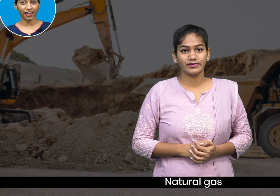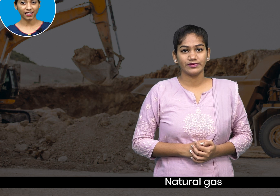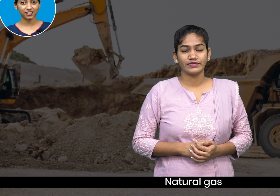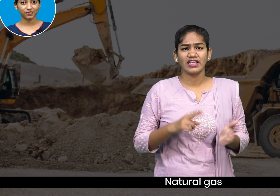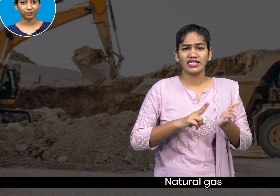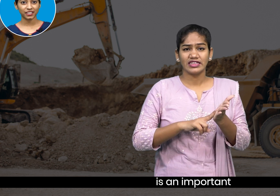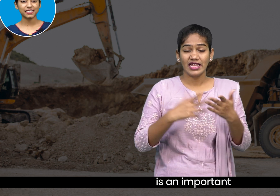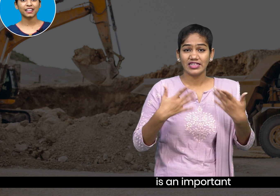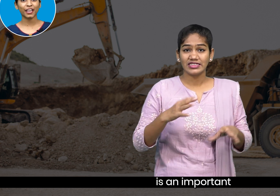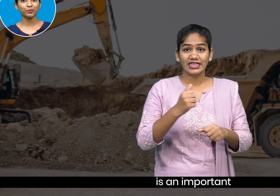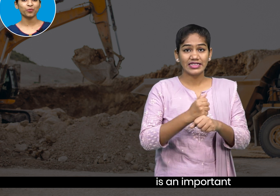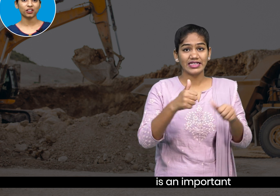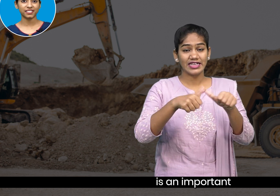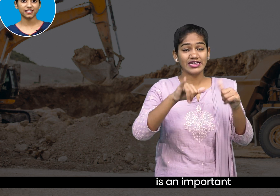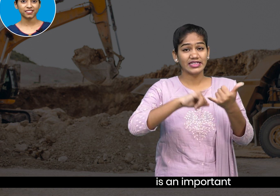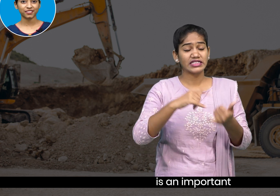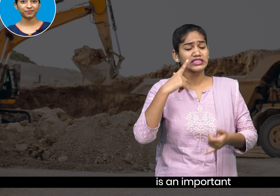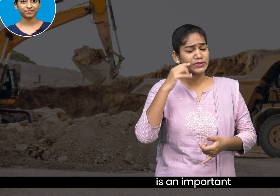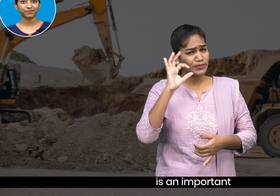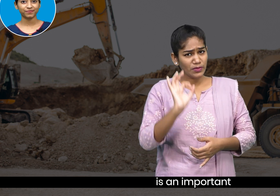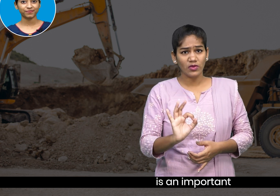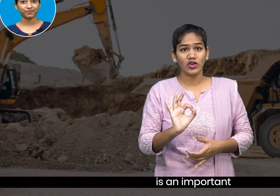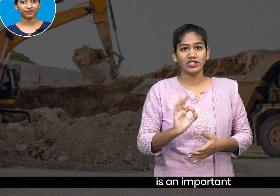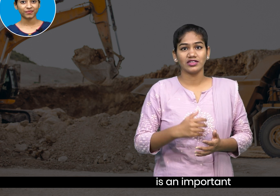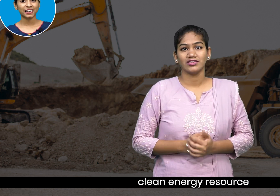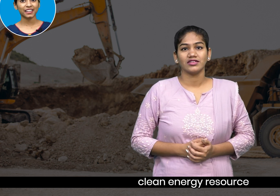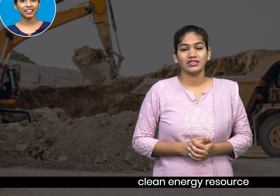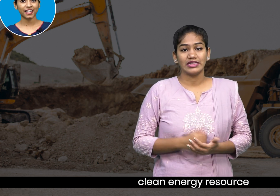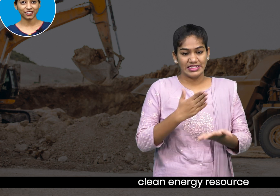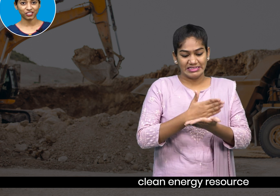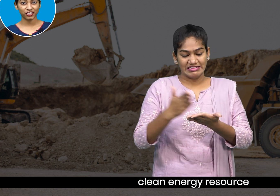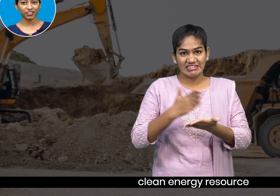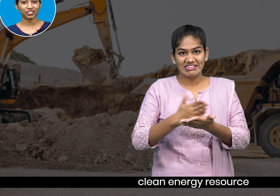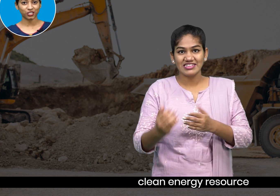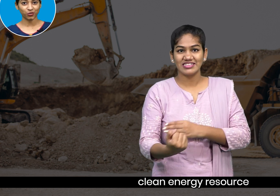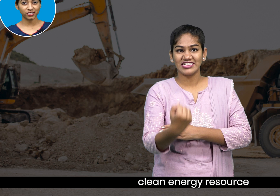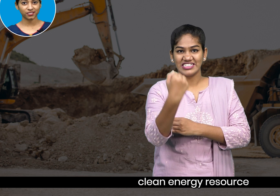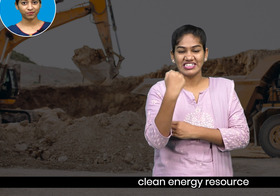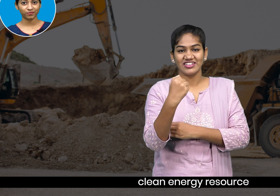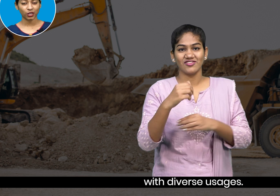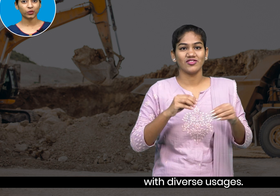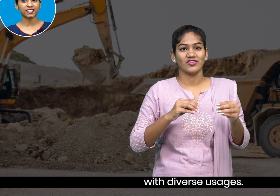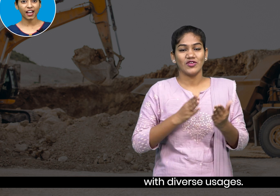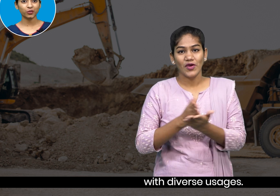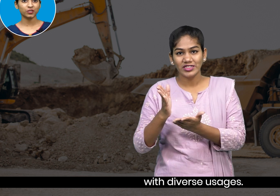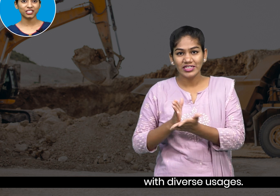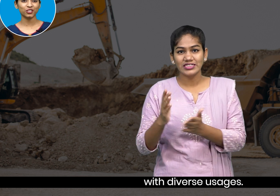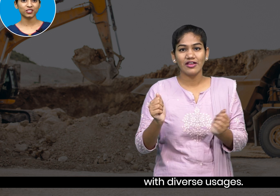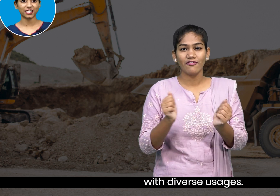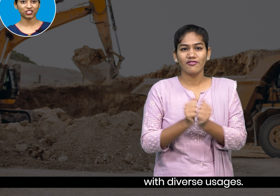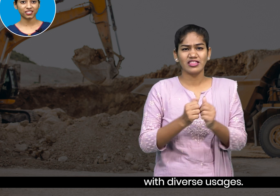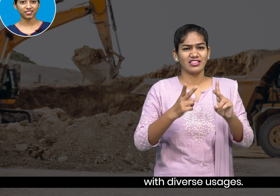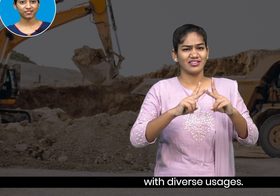Natural gas is an important clean energy resource with